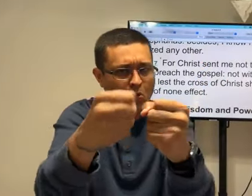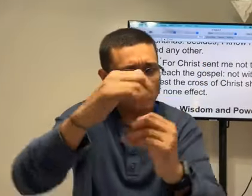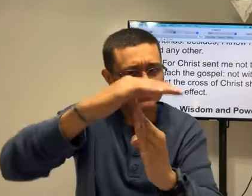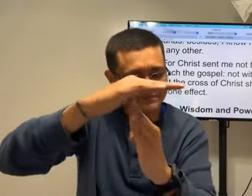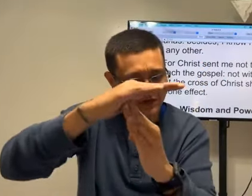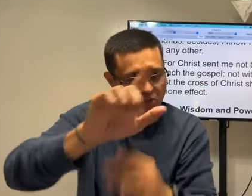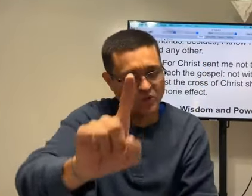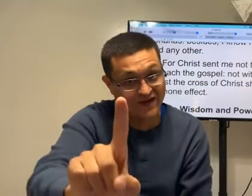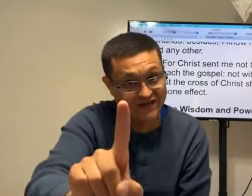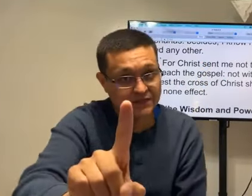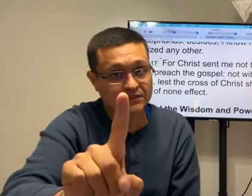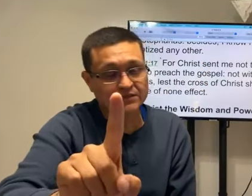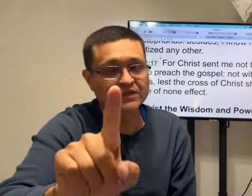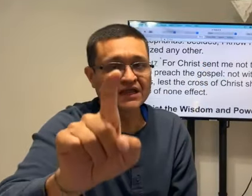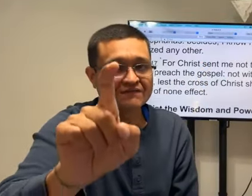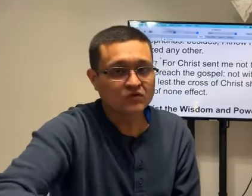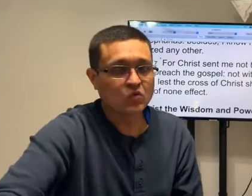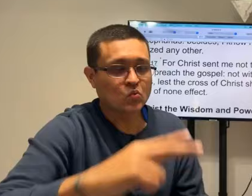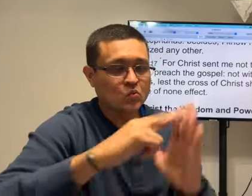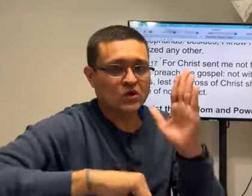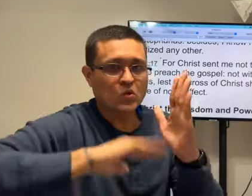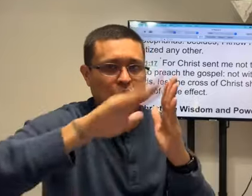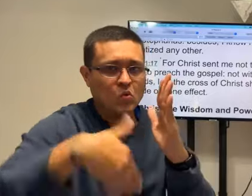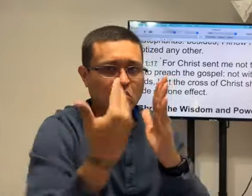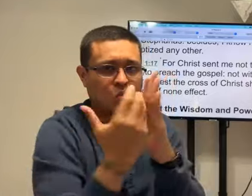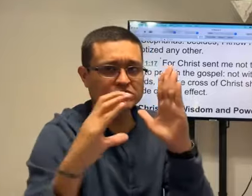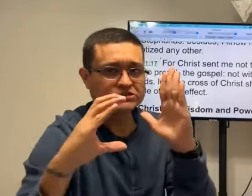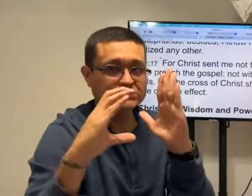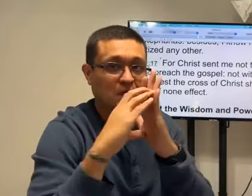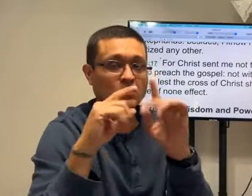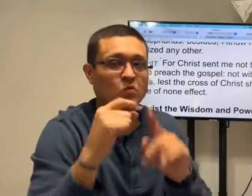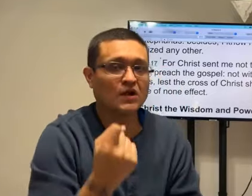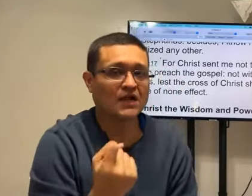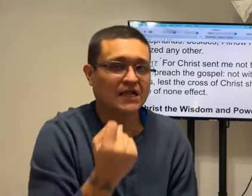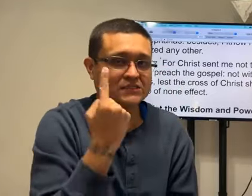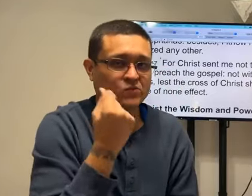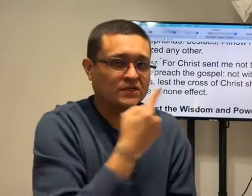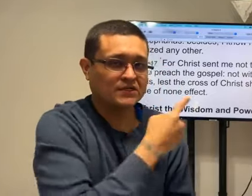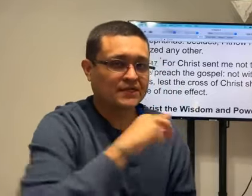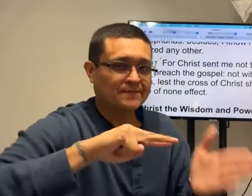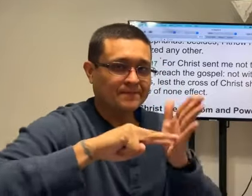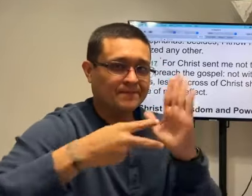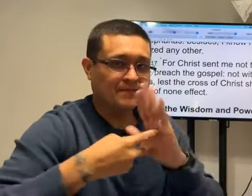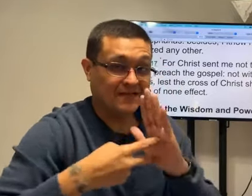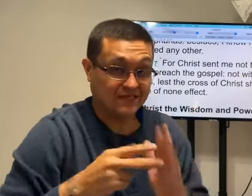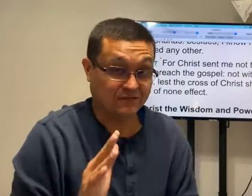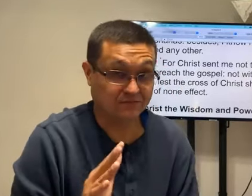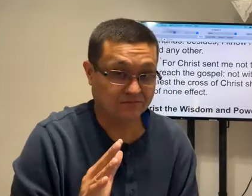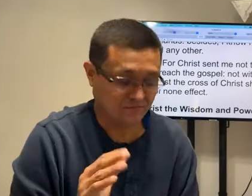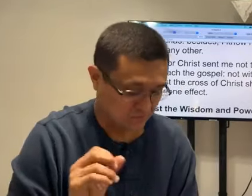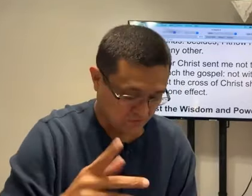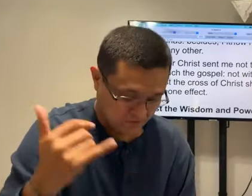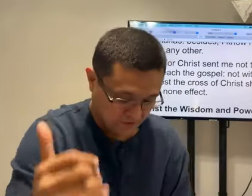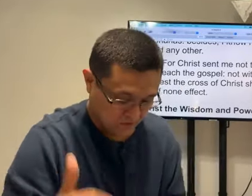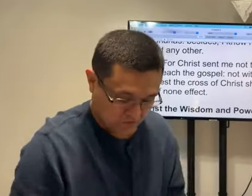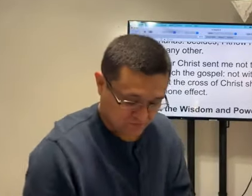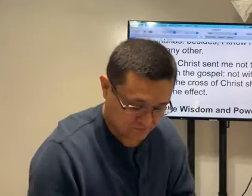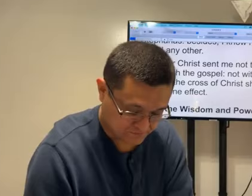But hold on, time out. Wait a minute. You have to read all of the verses in context to know what it means.